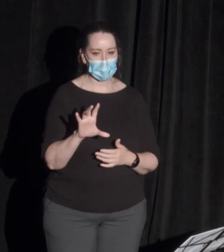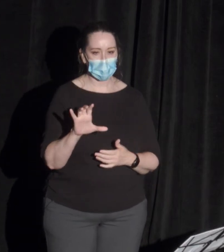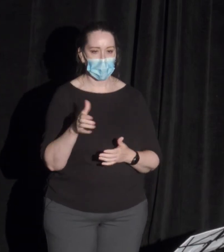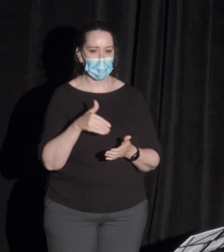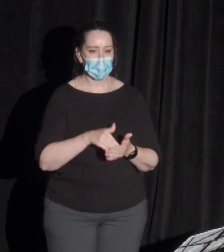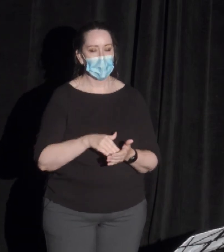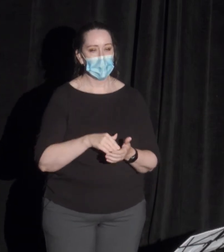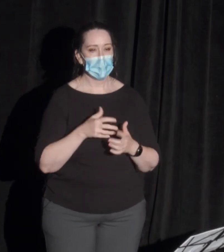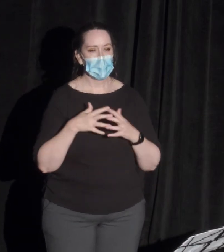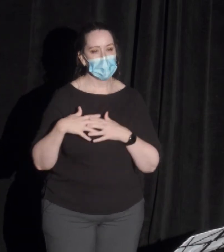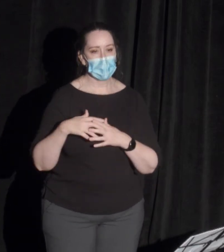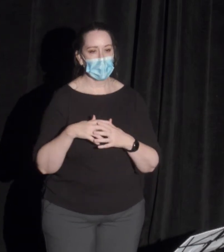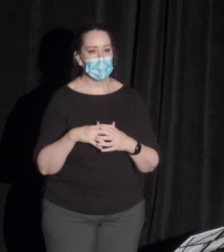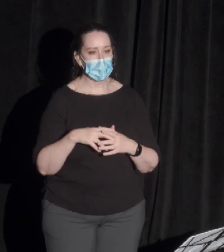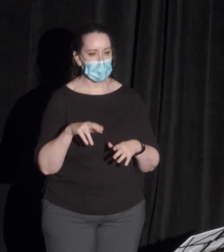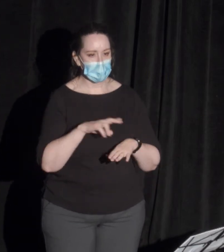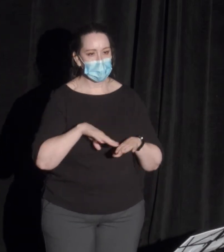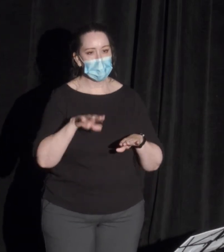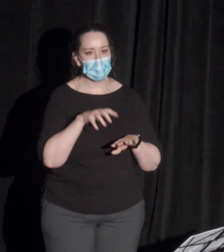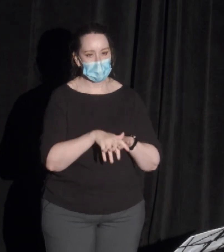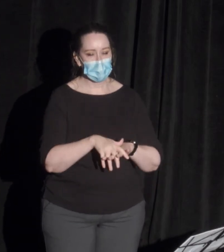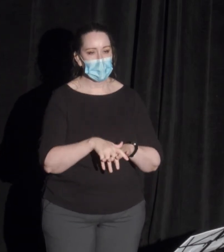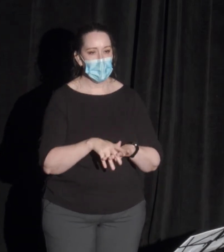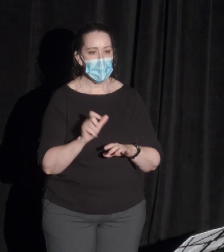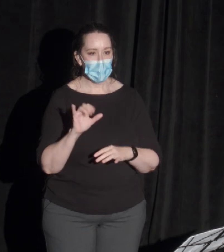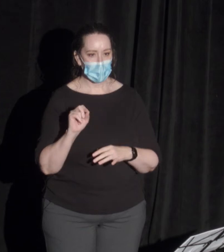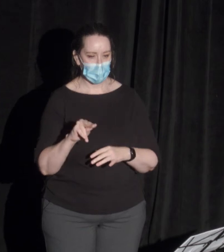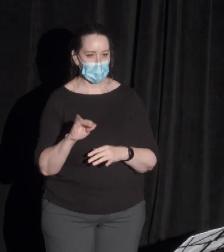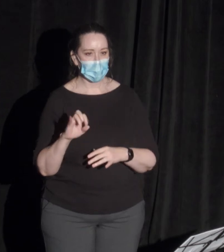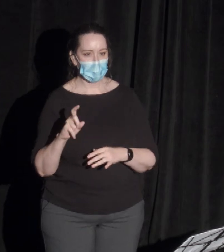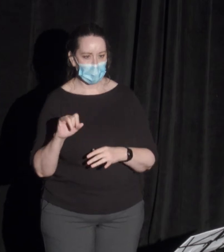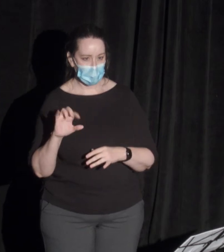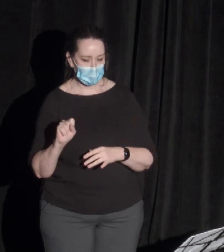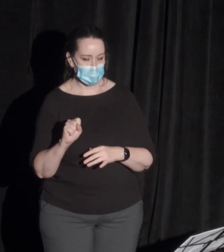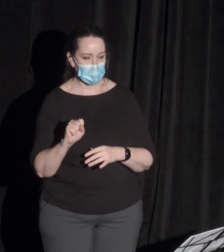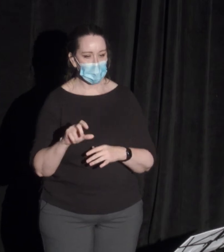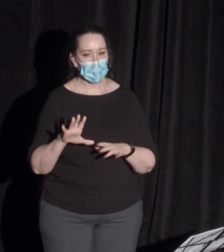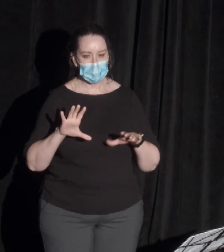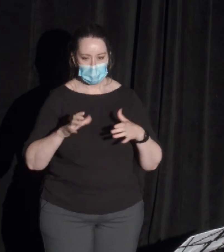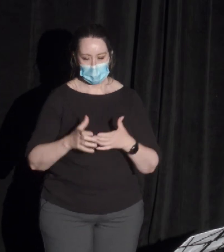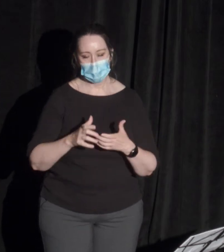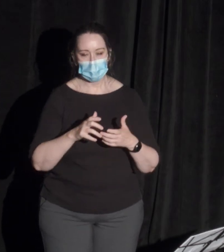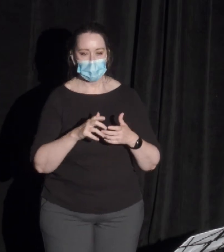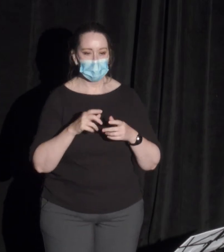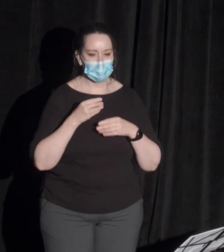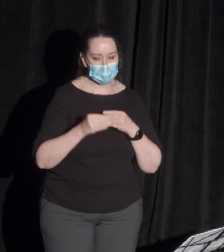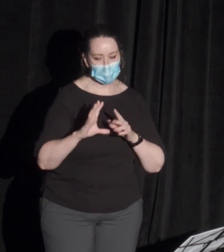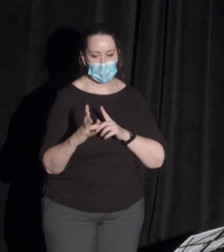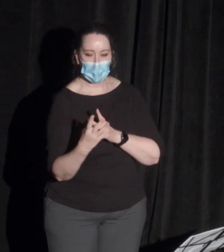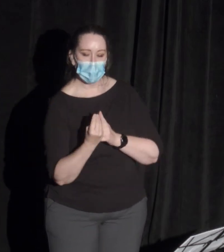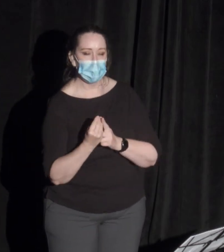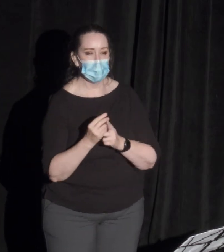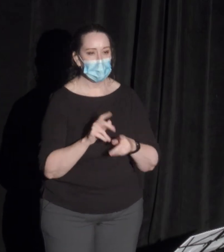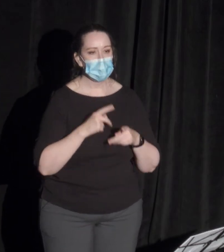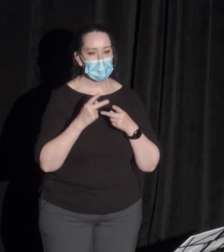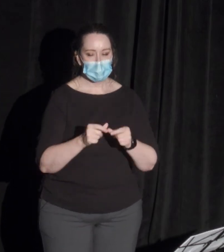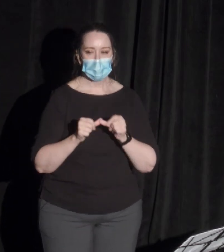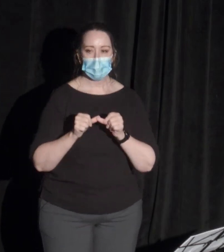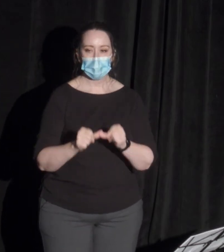American Indians, known as urban Indians, who keep their tribal concepts and cultures, spanning from 150 tribal